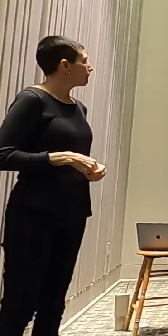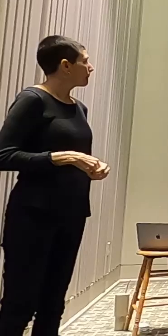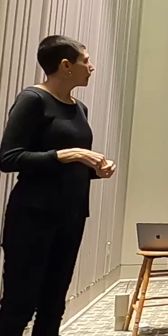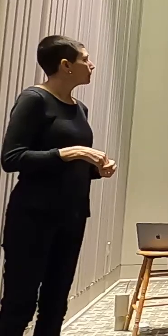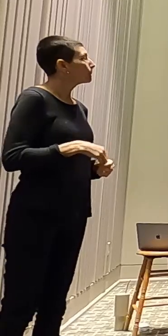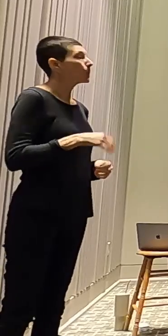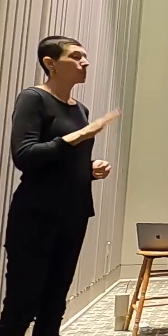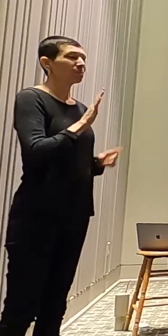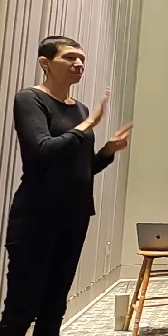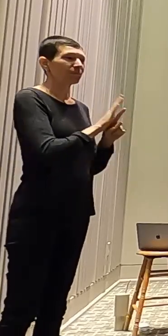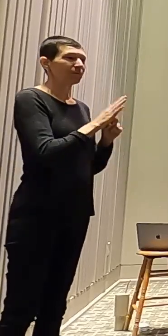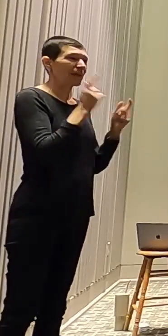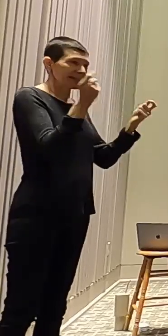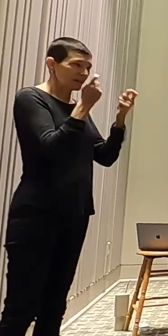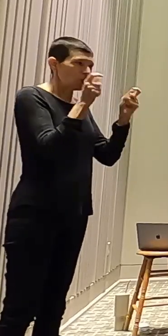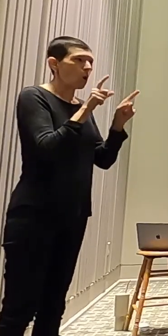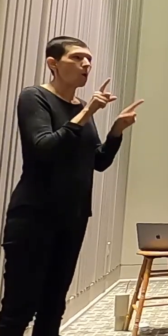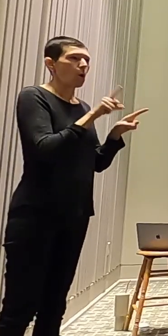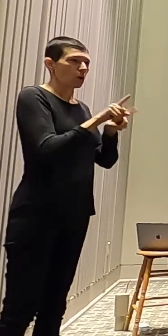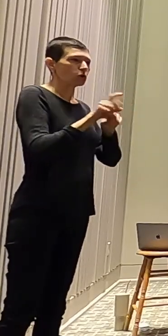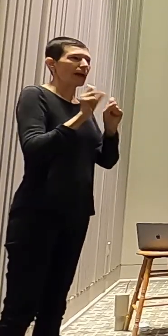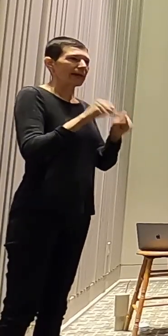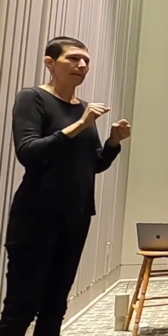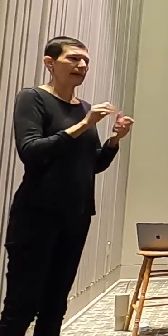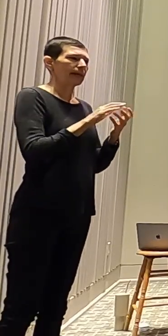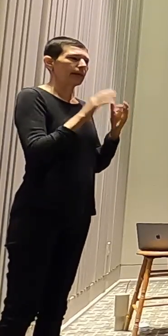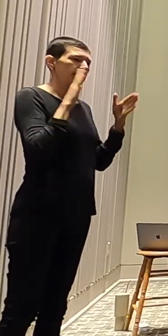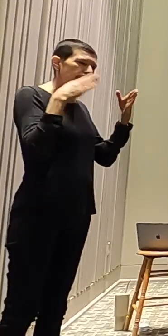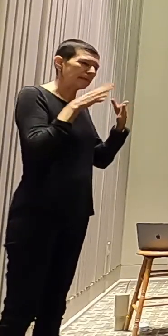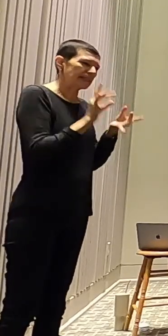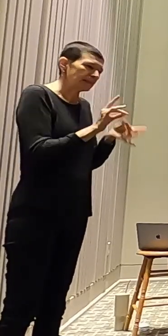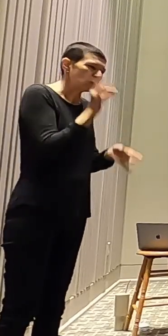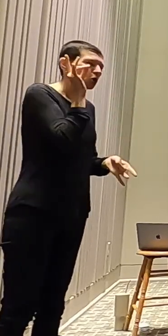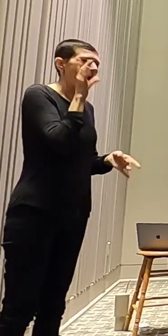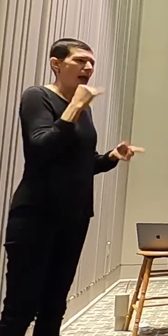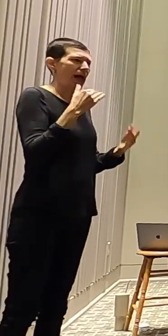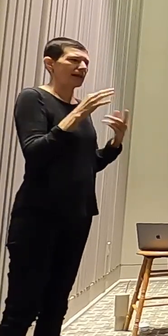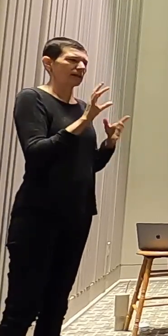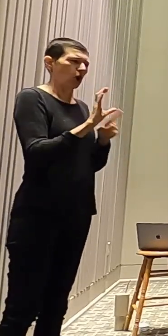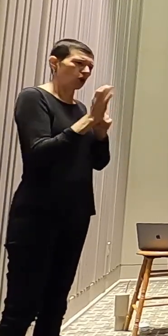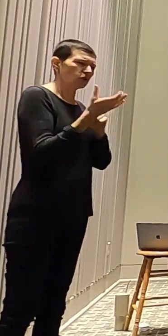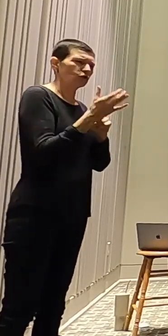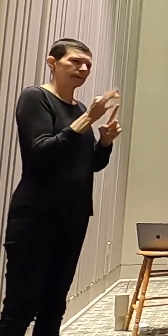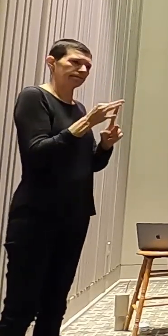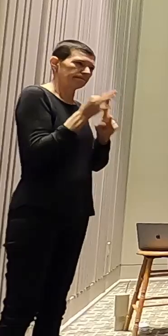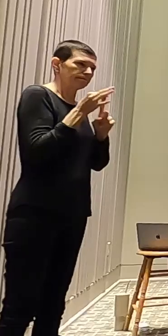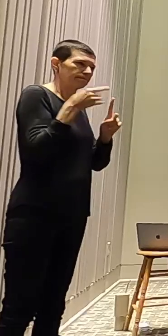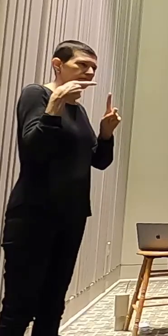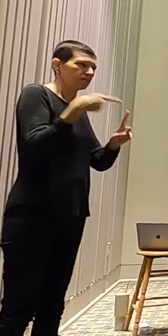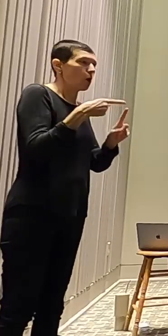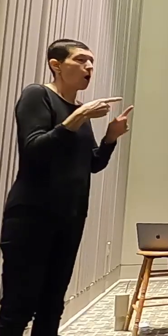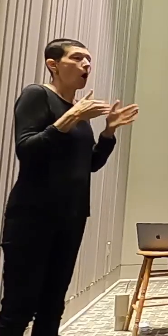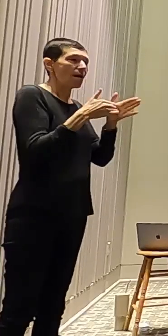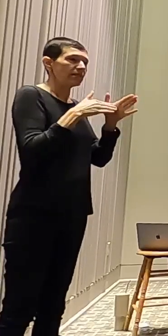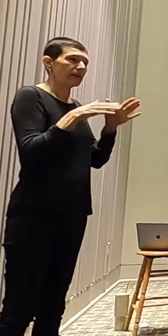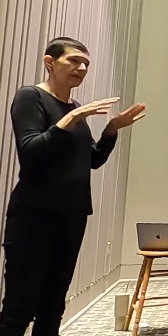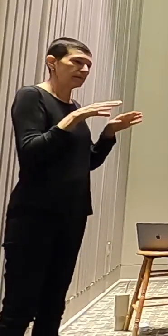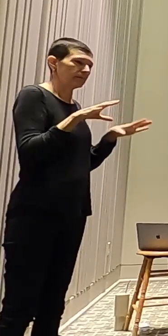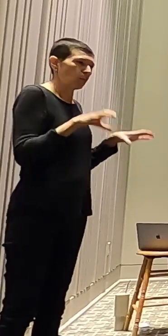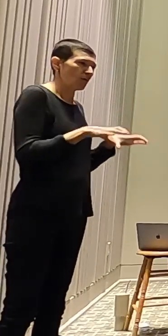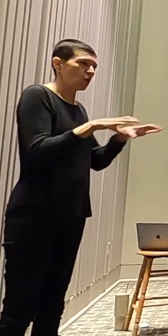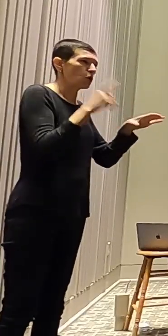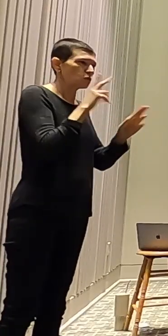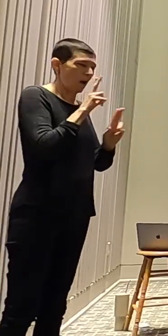Potlatch ceremonies can also be very spiritual and culturally significant, and they are often performed to